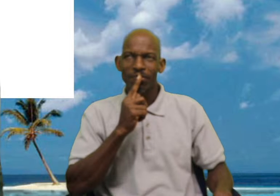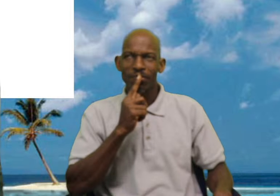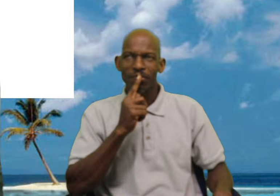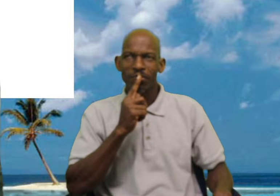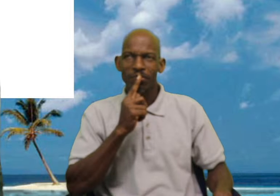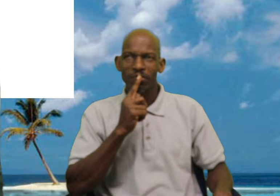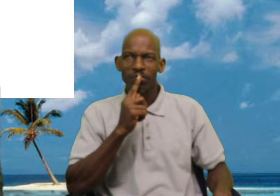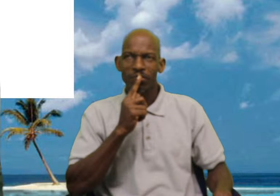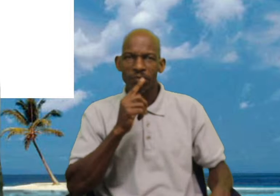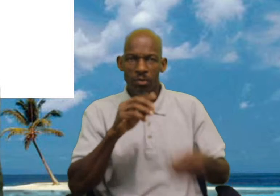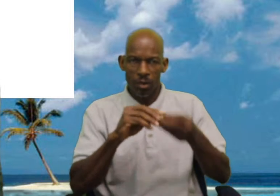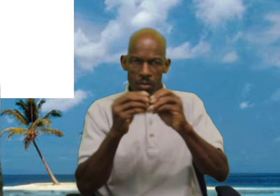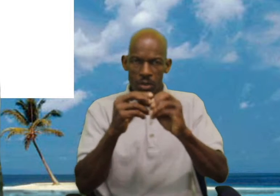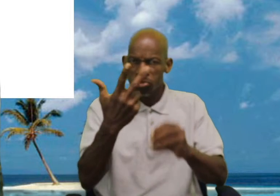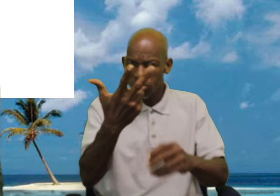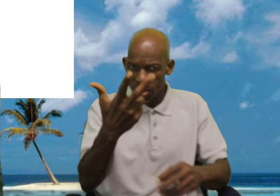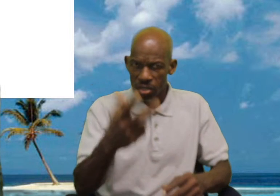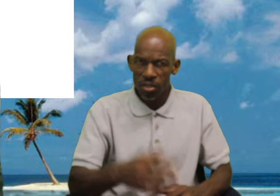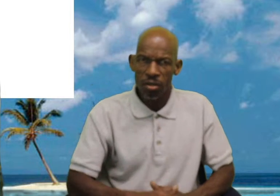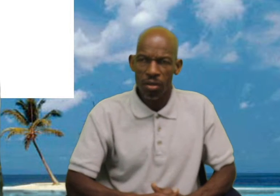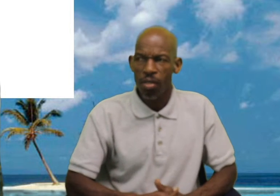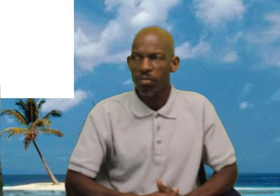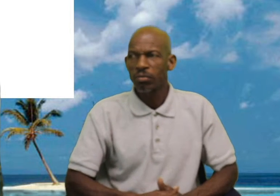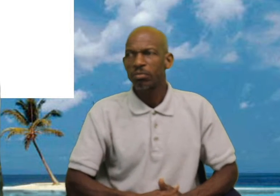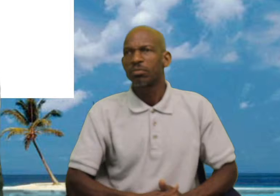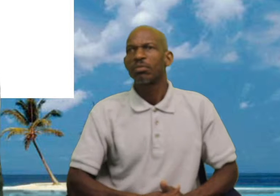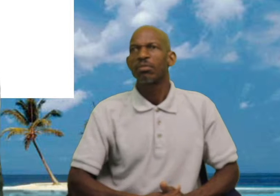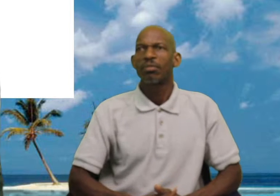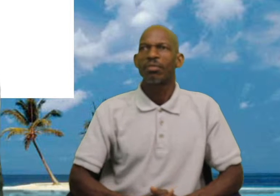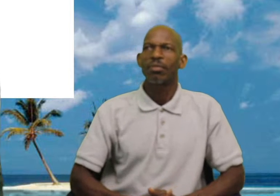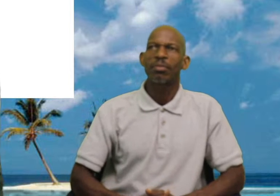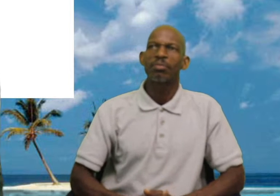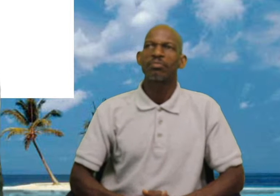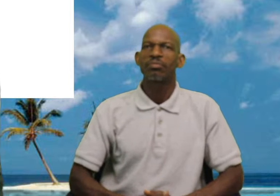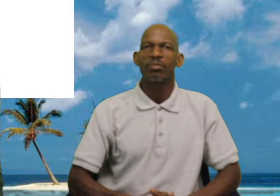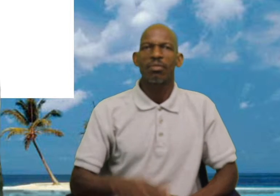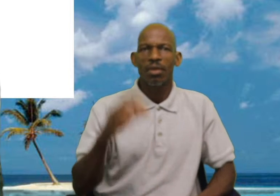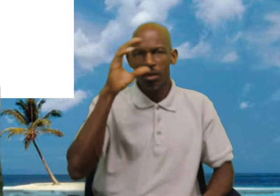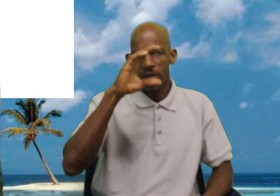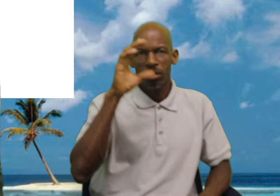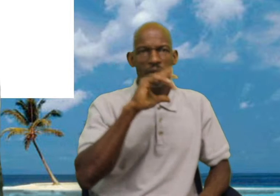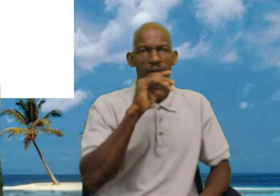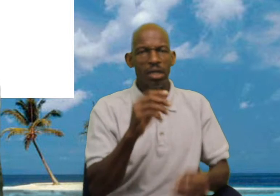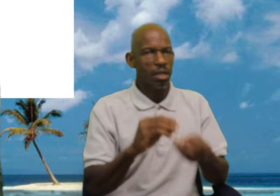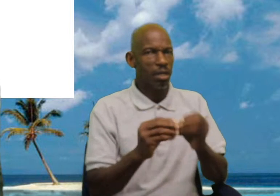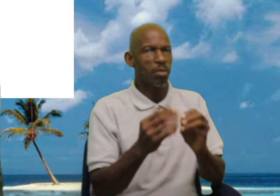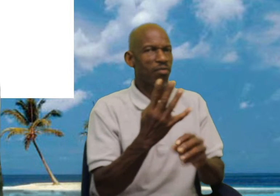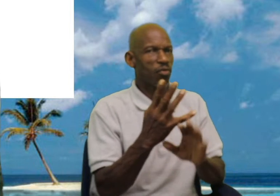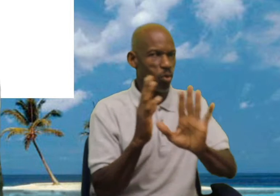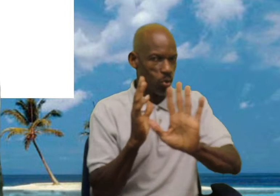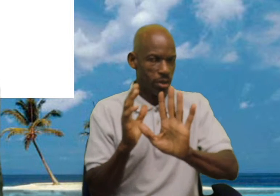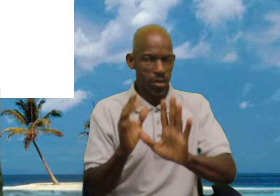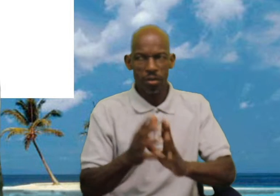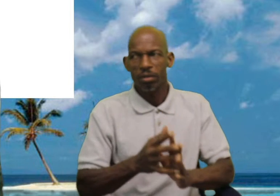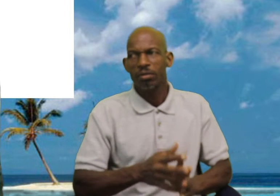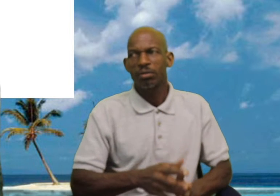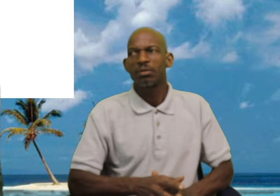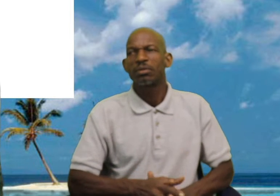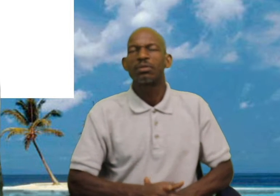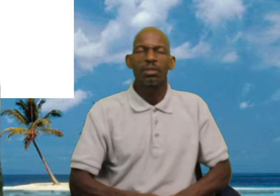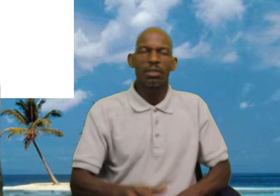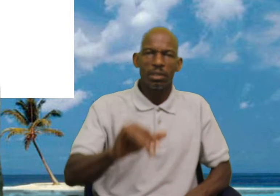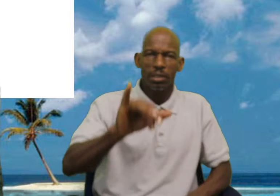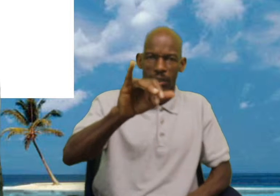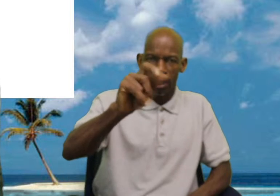For tree, number 3? We're doing number 3, huh? Cheryl, not number 4, number 3. Right, very good. It.